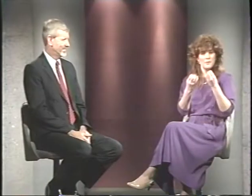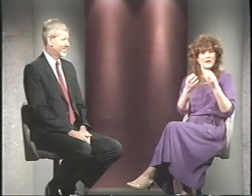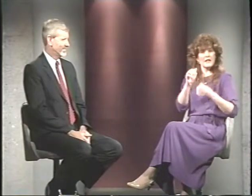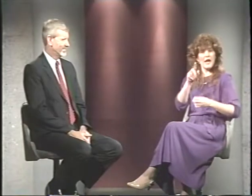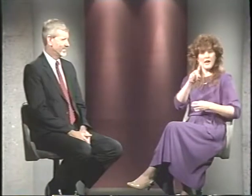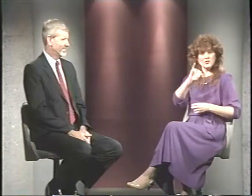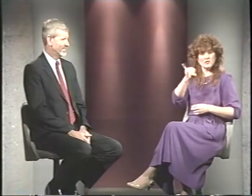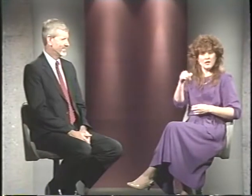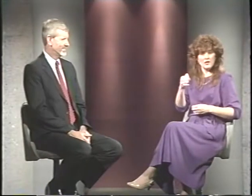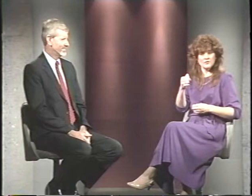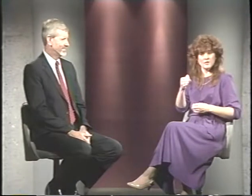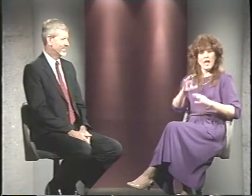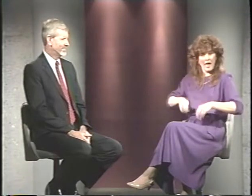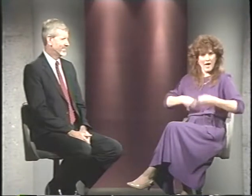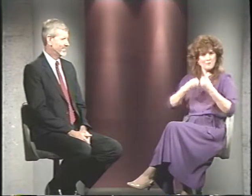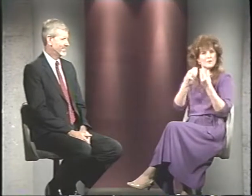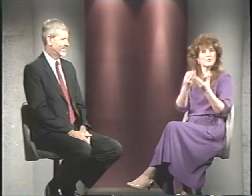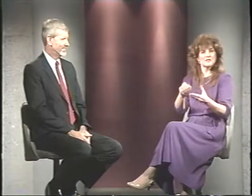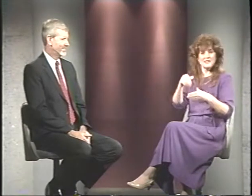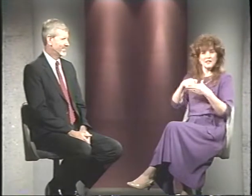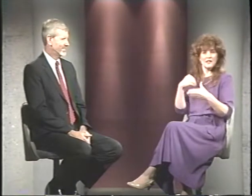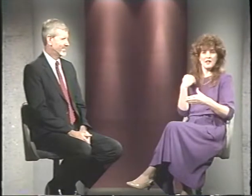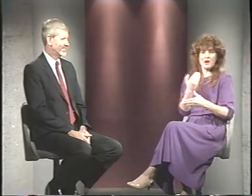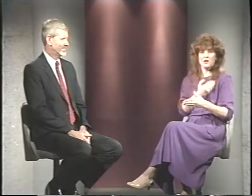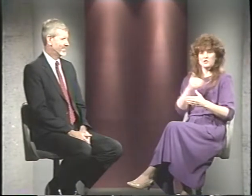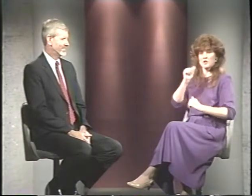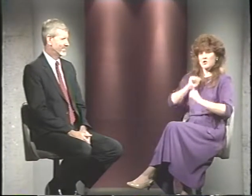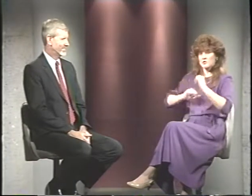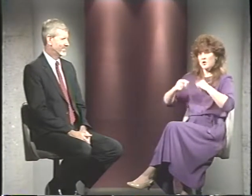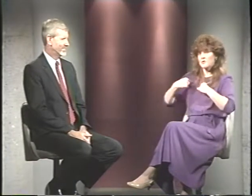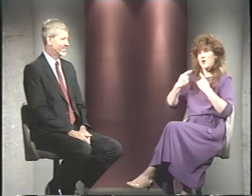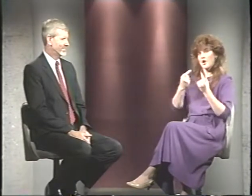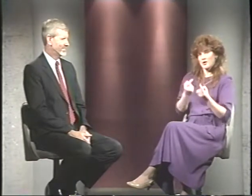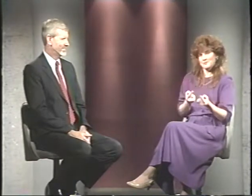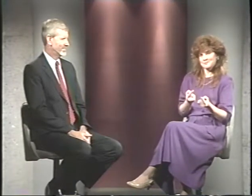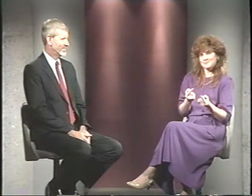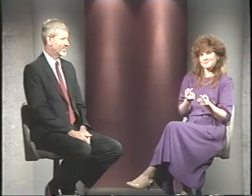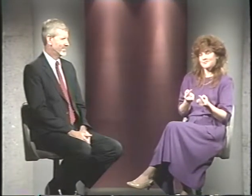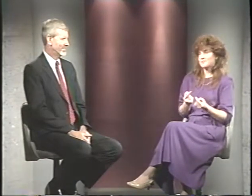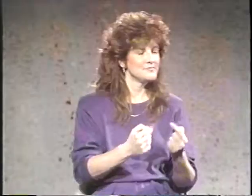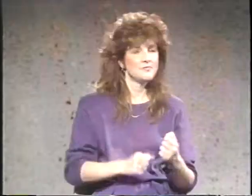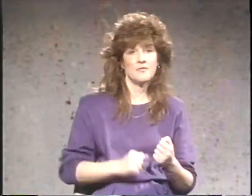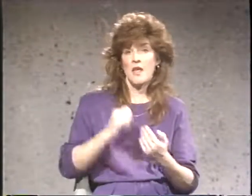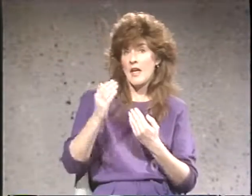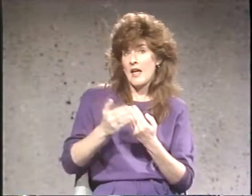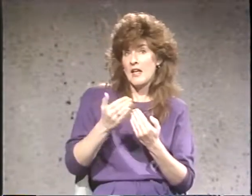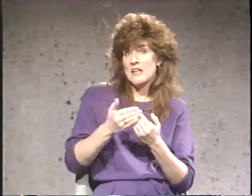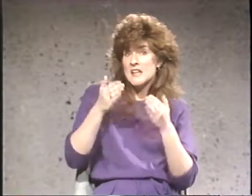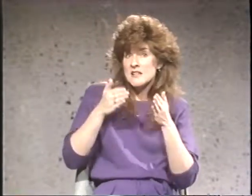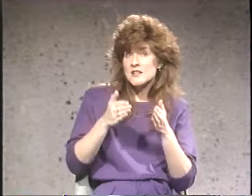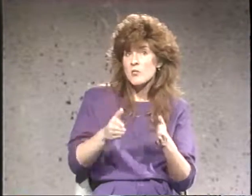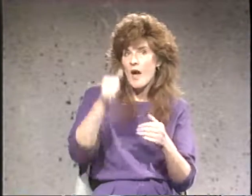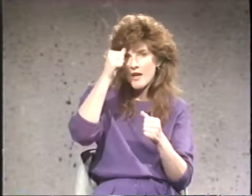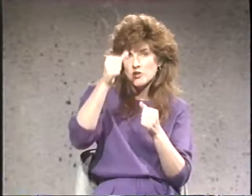Many adjectives have been presented in our show so far. An easy way to